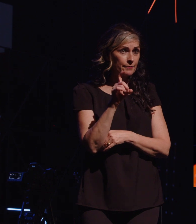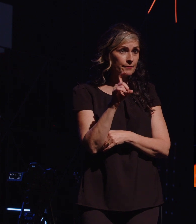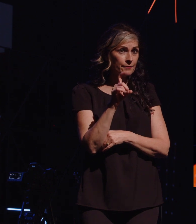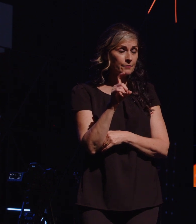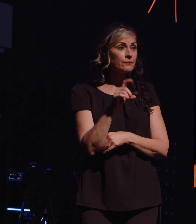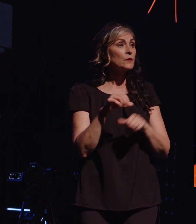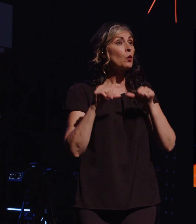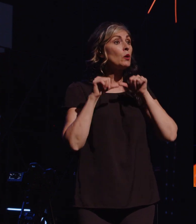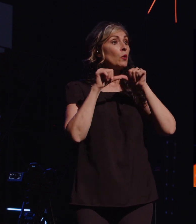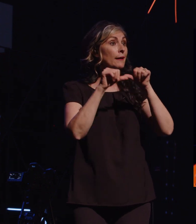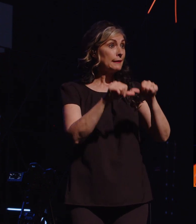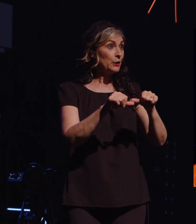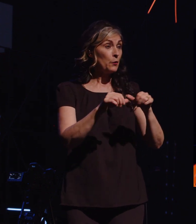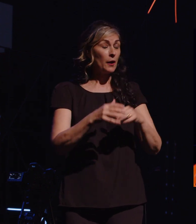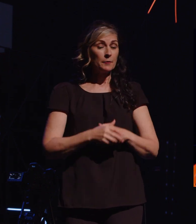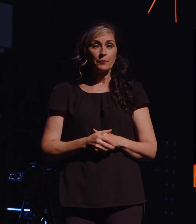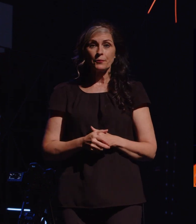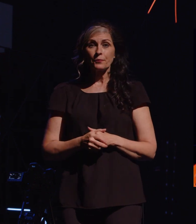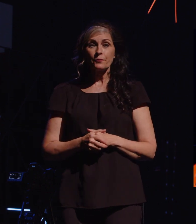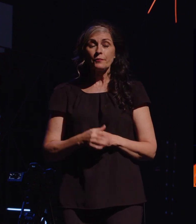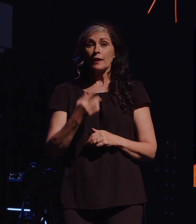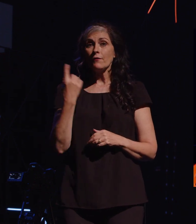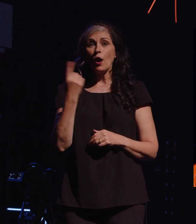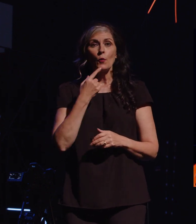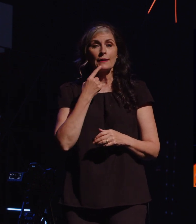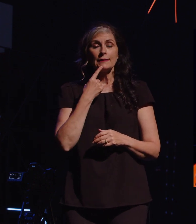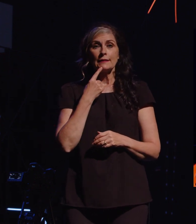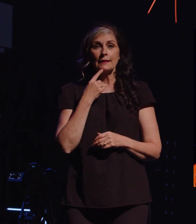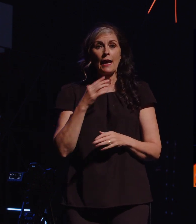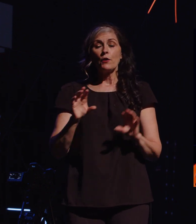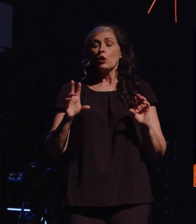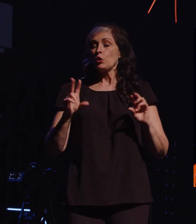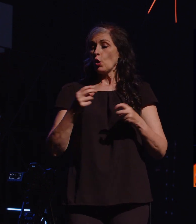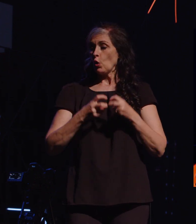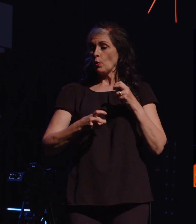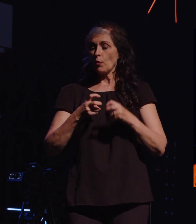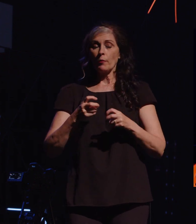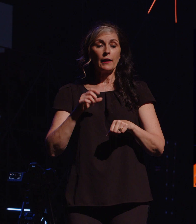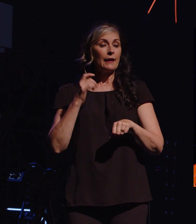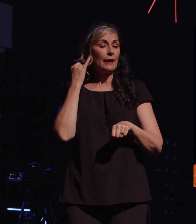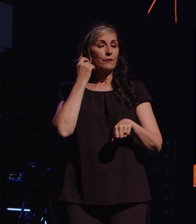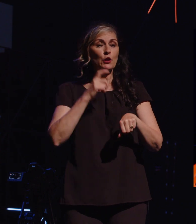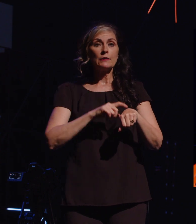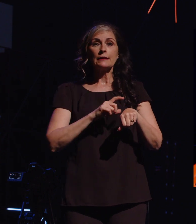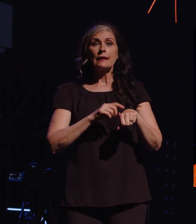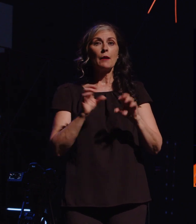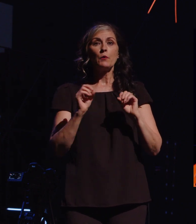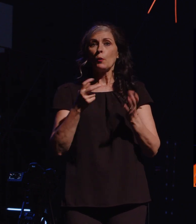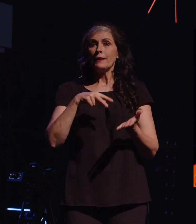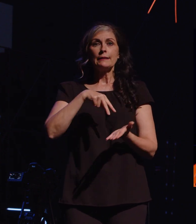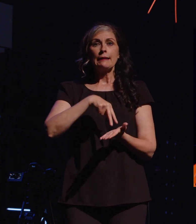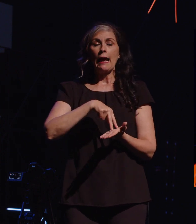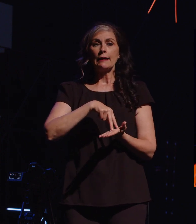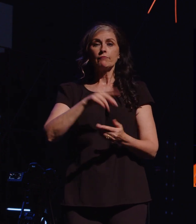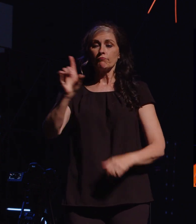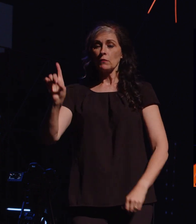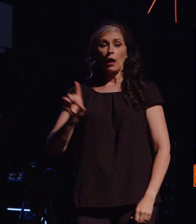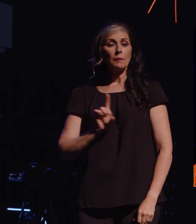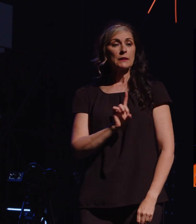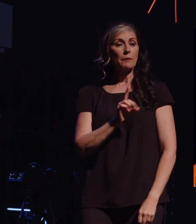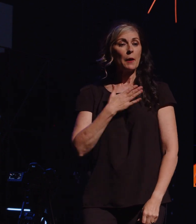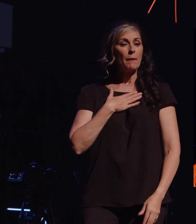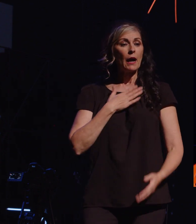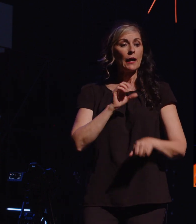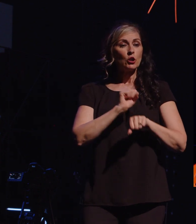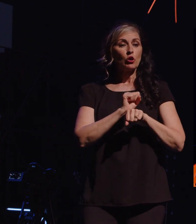Well, then we'll continue on. I've always said this, I have no problem if there's a time where someone doesn't stand. My job is just to